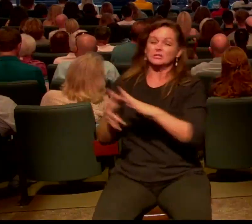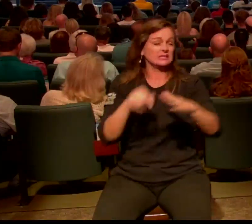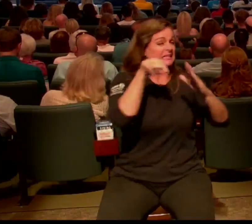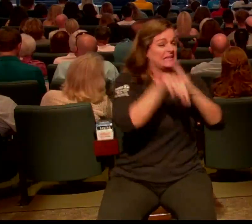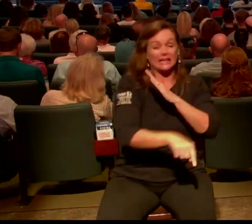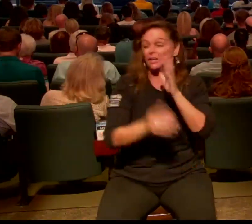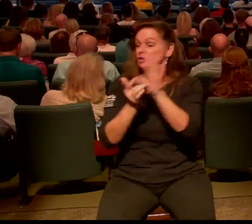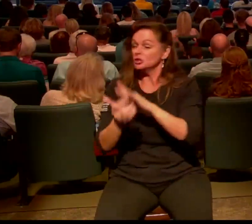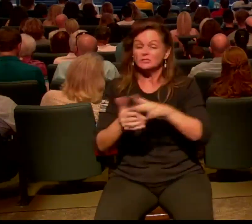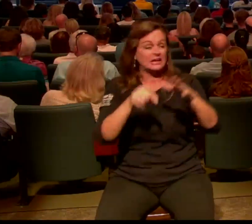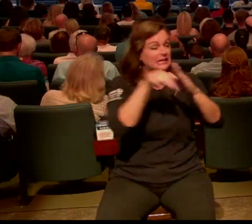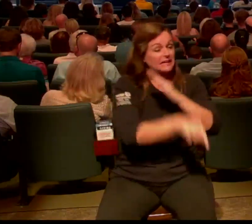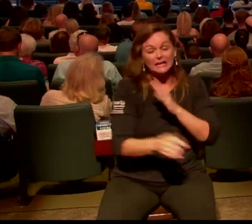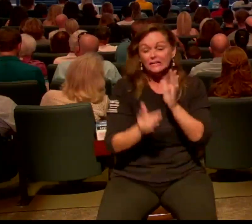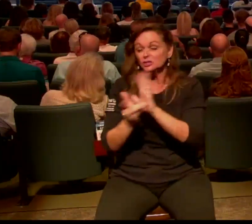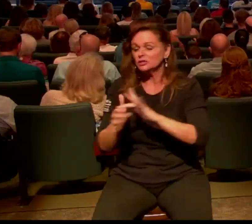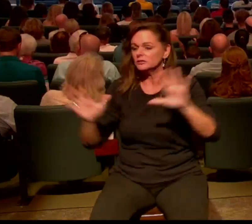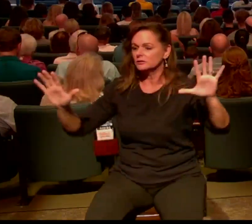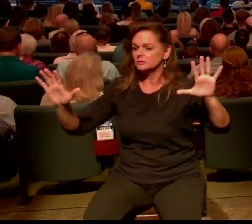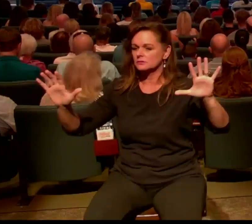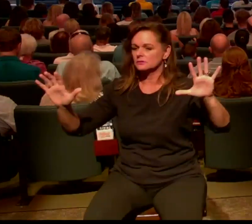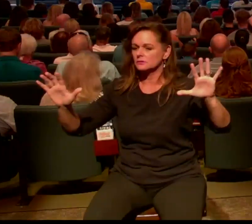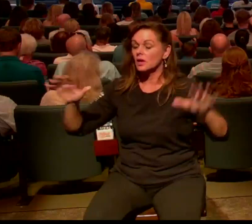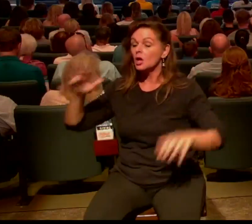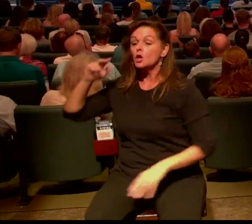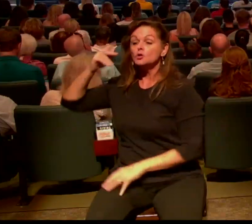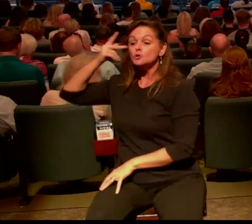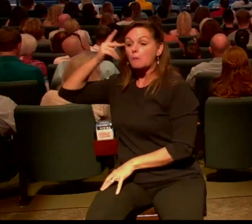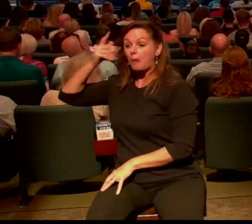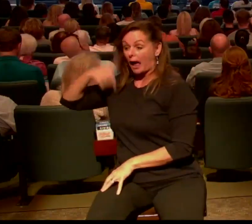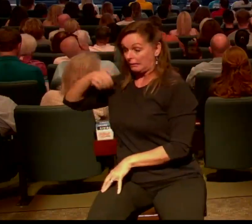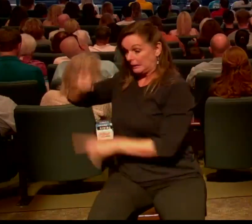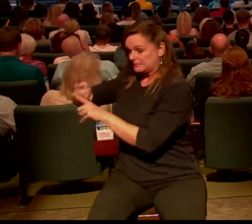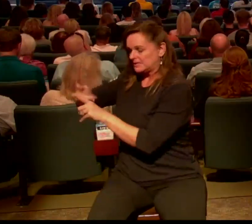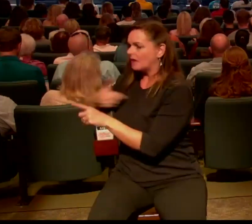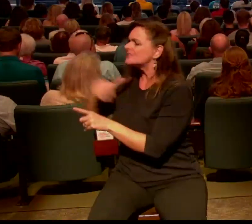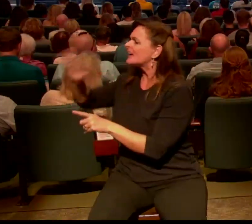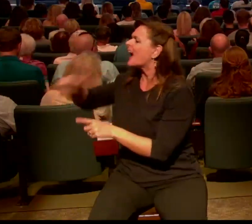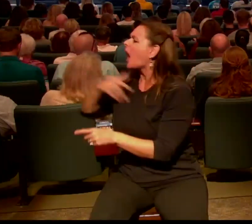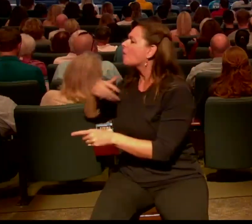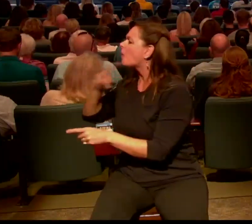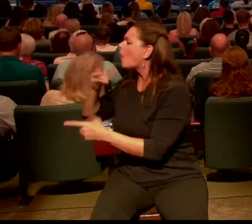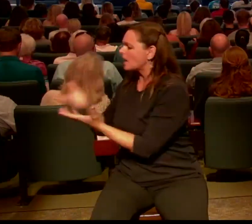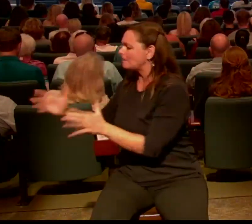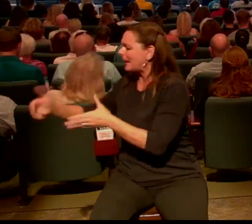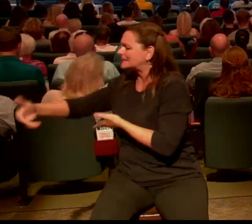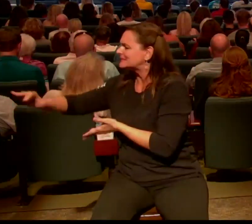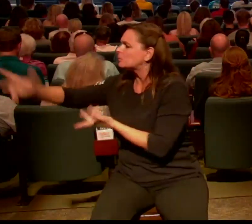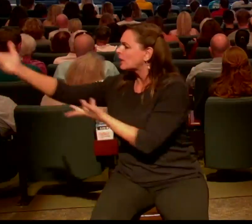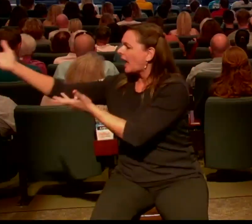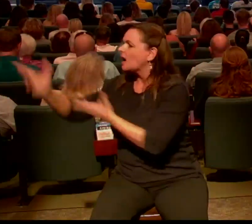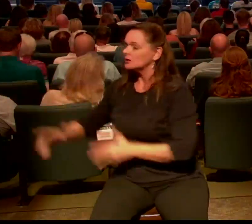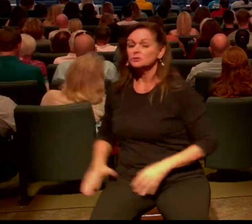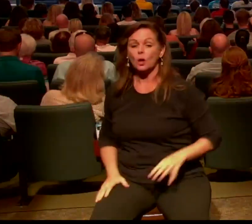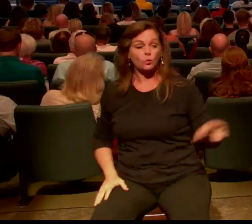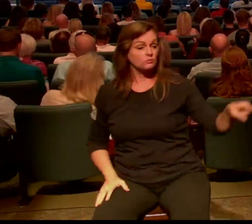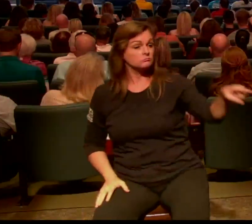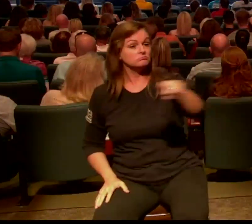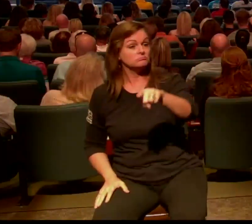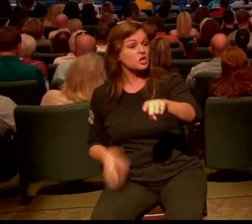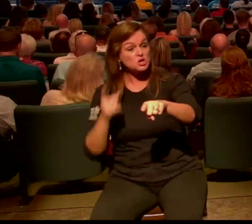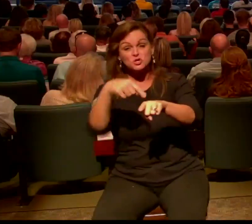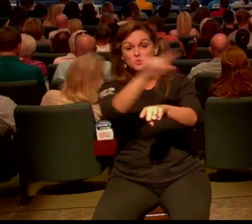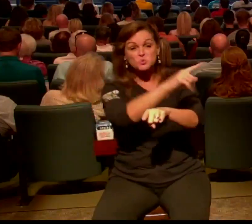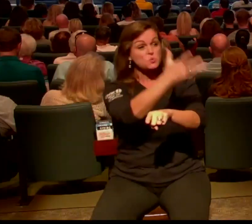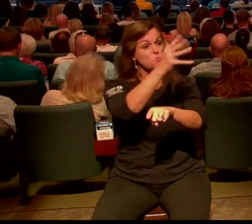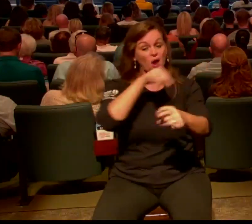said, bring out a basin. He said, bring out a basin. And so they brought out a basin of water, and here's Pilate now. He's washing his